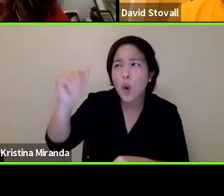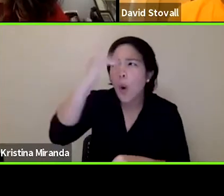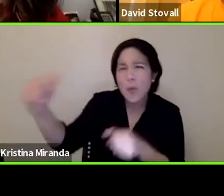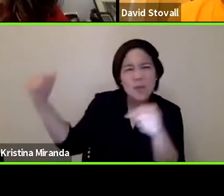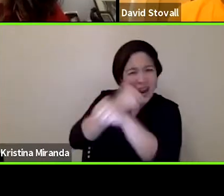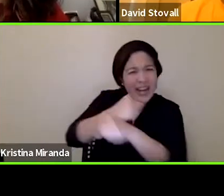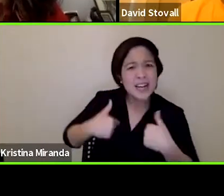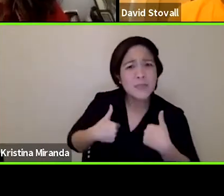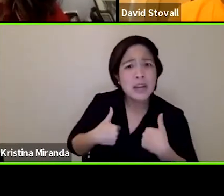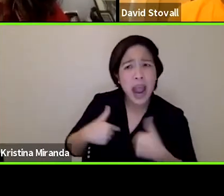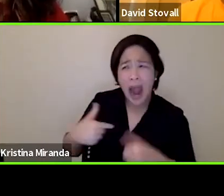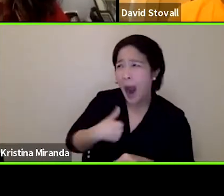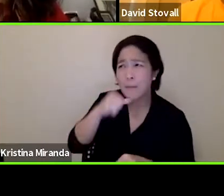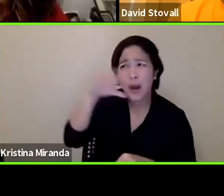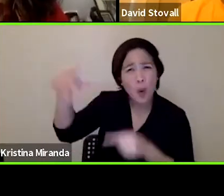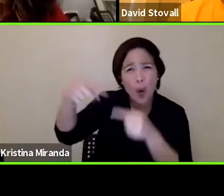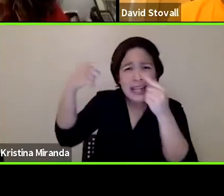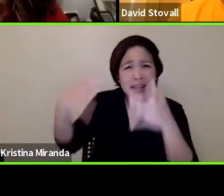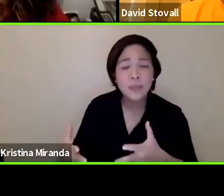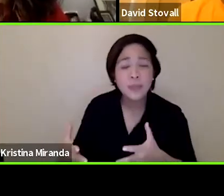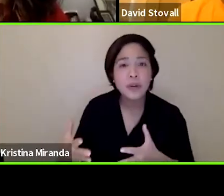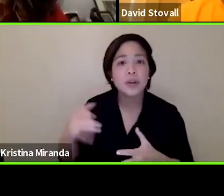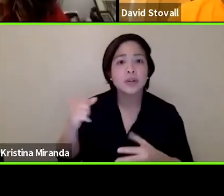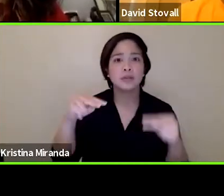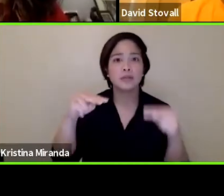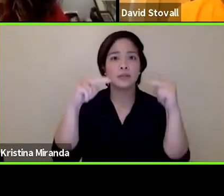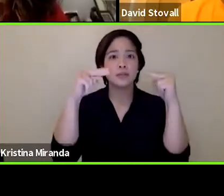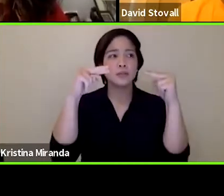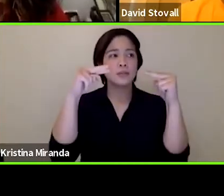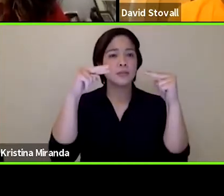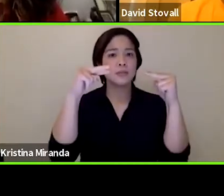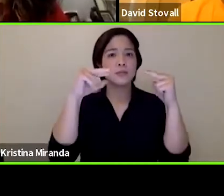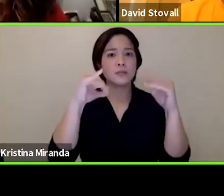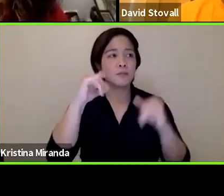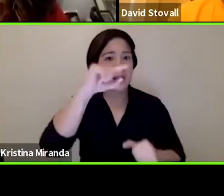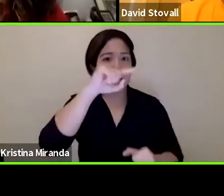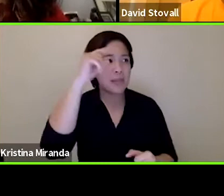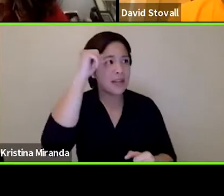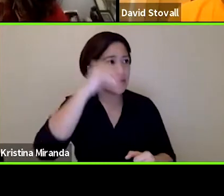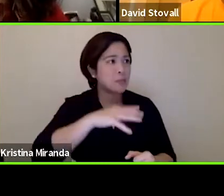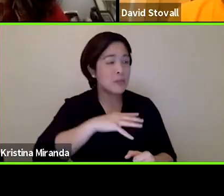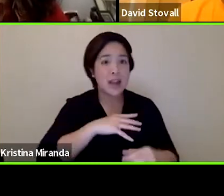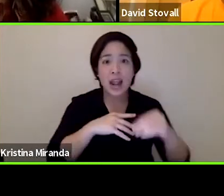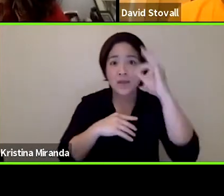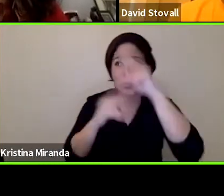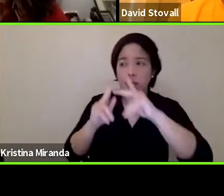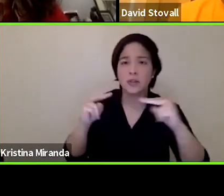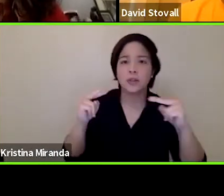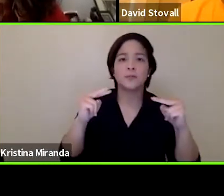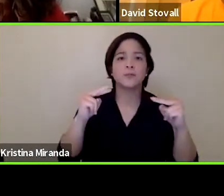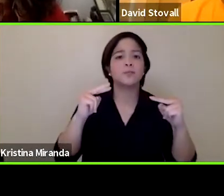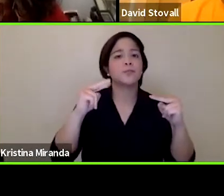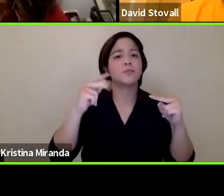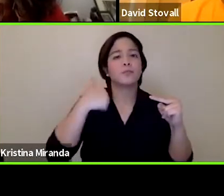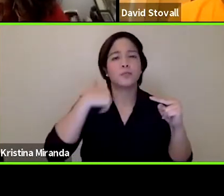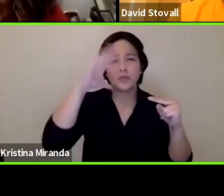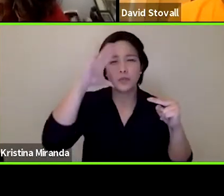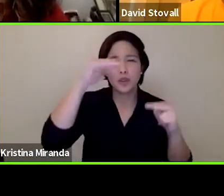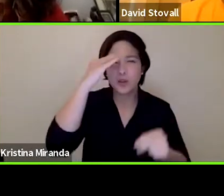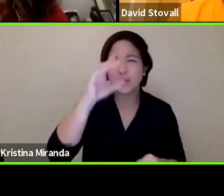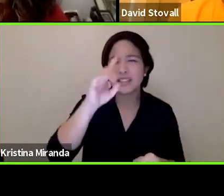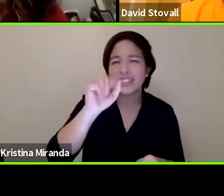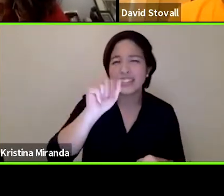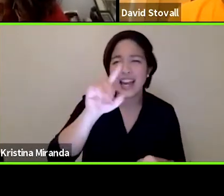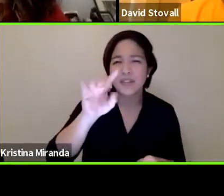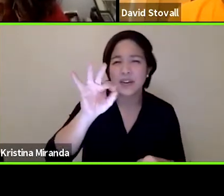me? I am not your enemy. And so many of those same Black men defected. The most famous, of course, we know is David Fagan, who